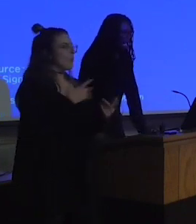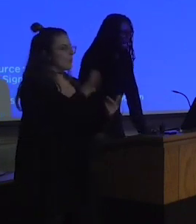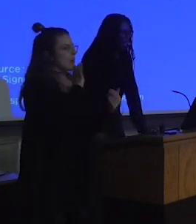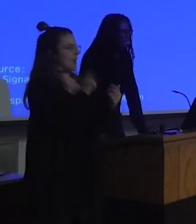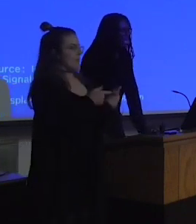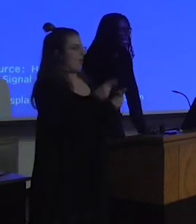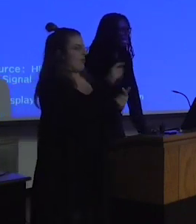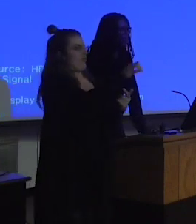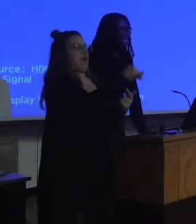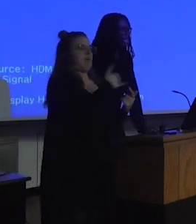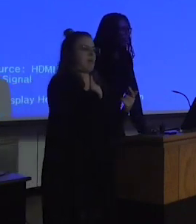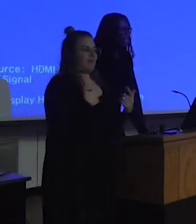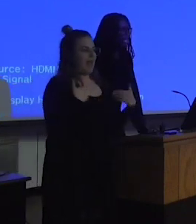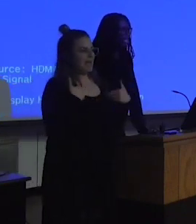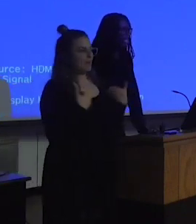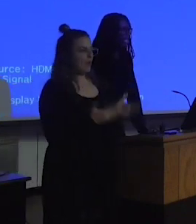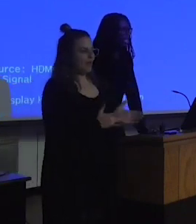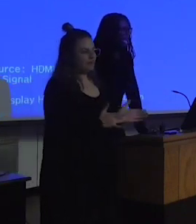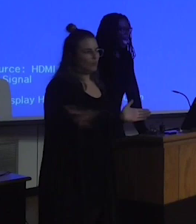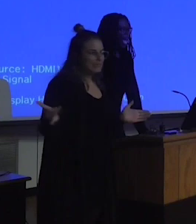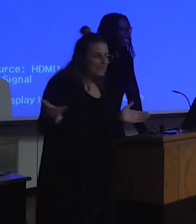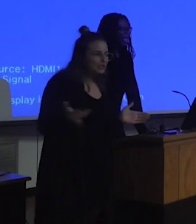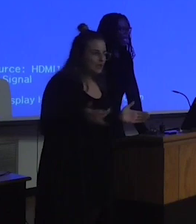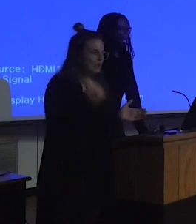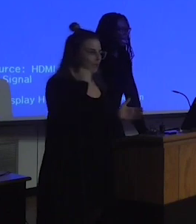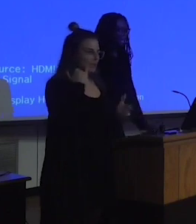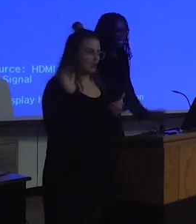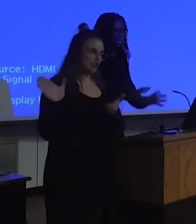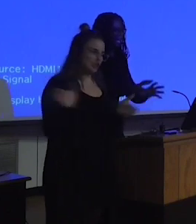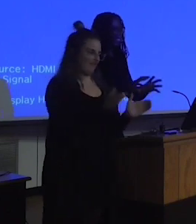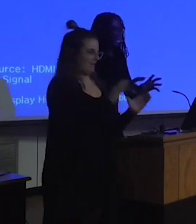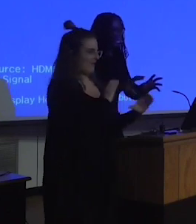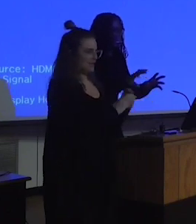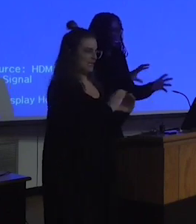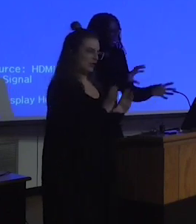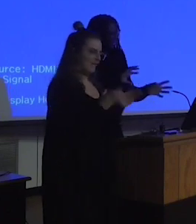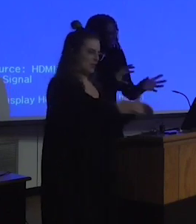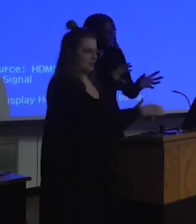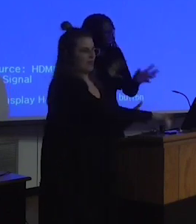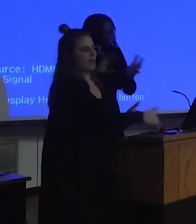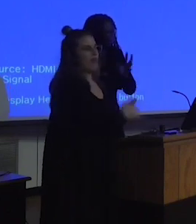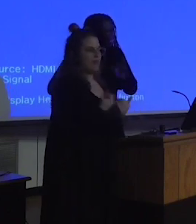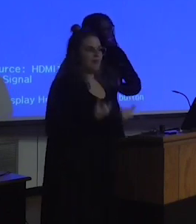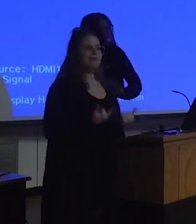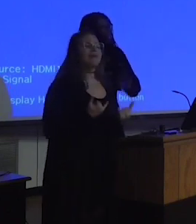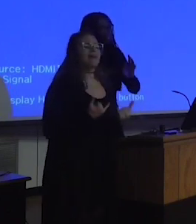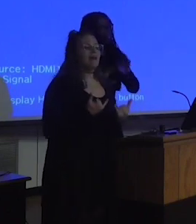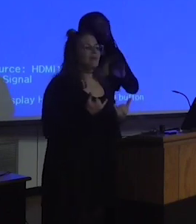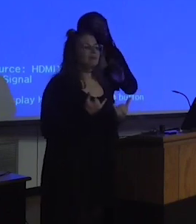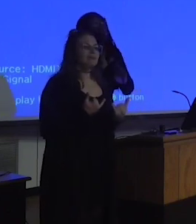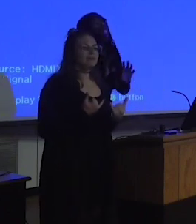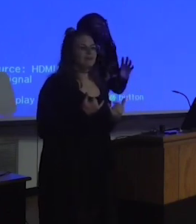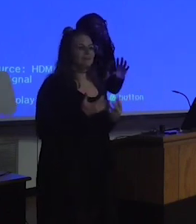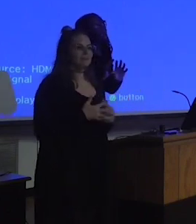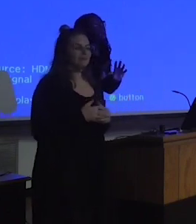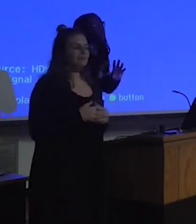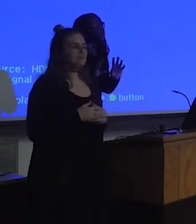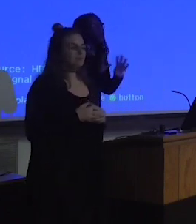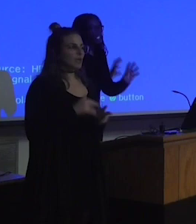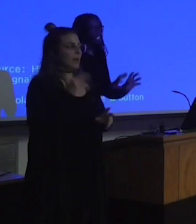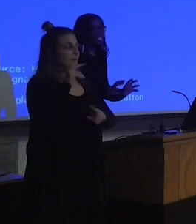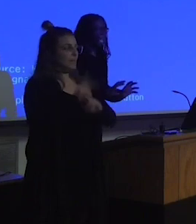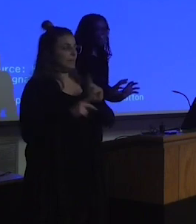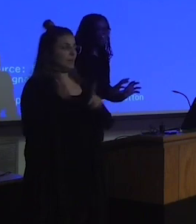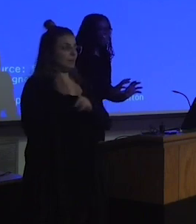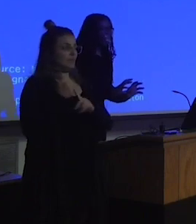conversation about, like, animal exploitation, and yeah, like, it really forces people